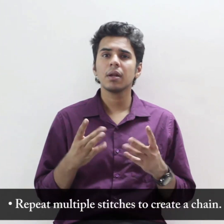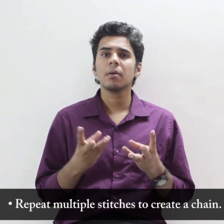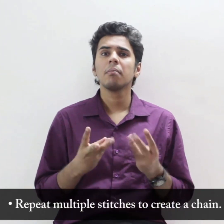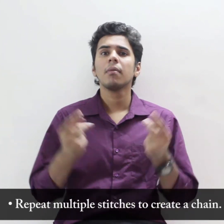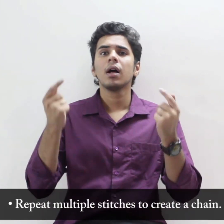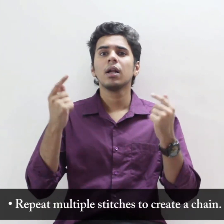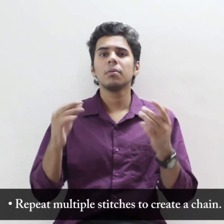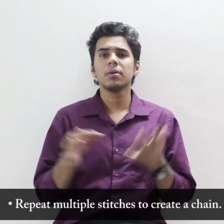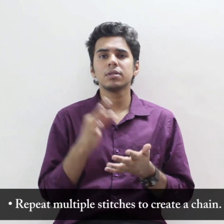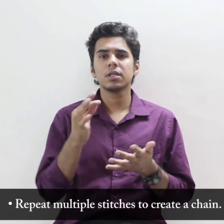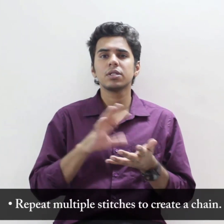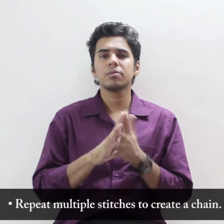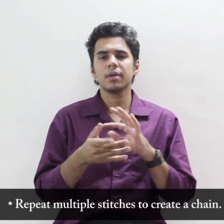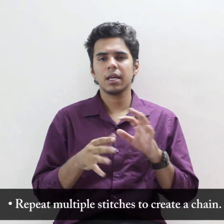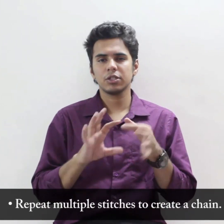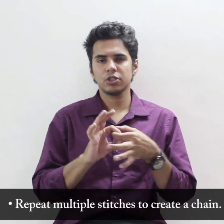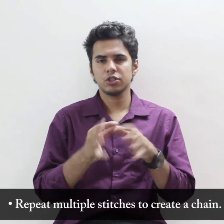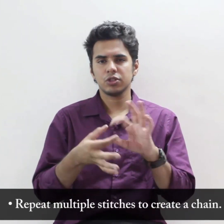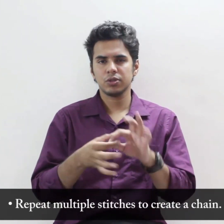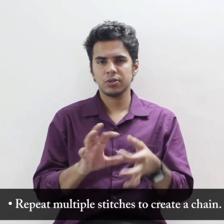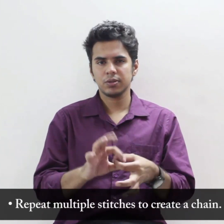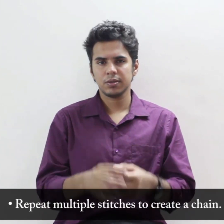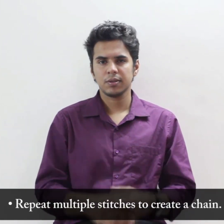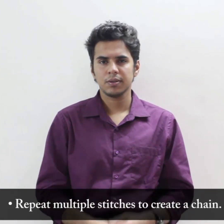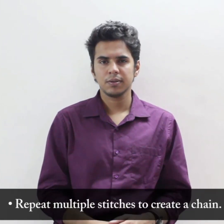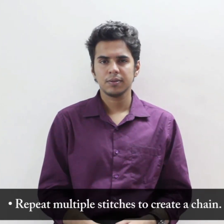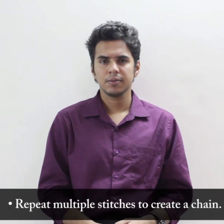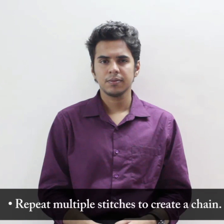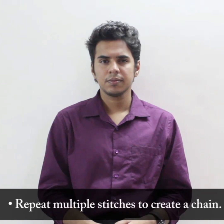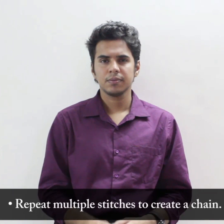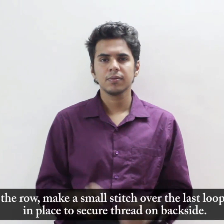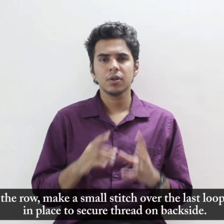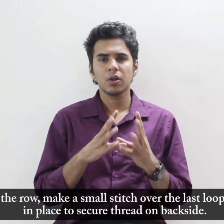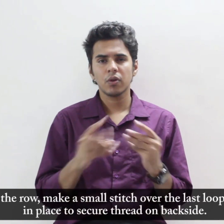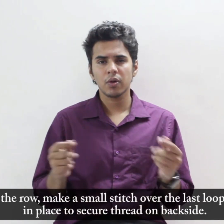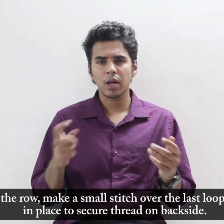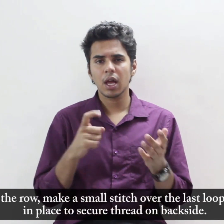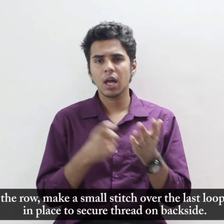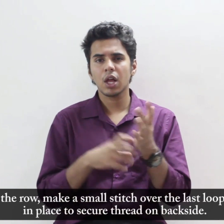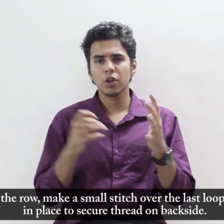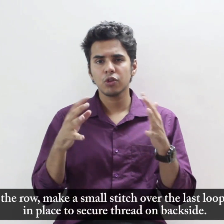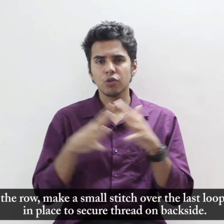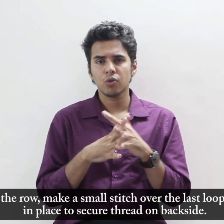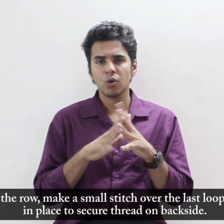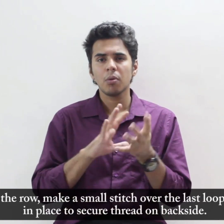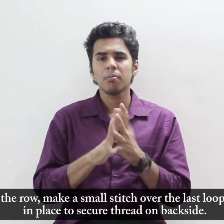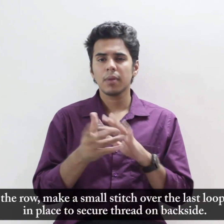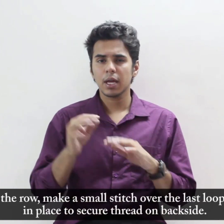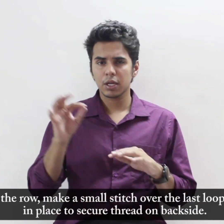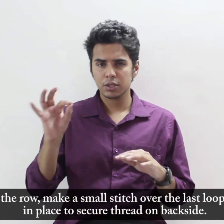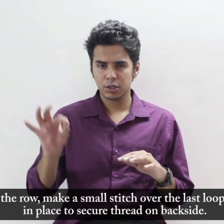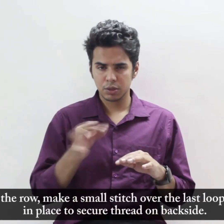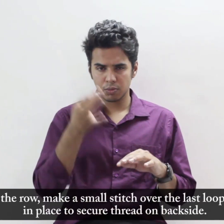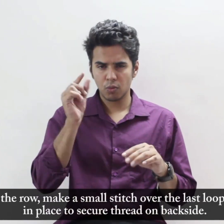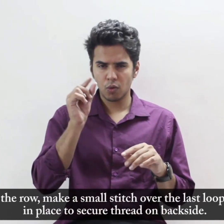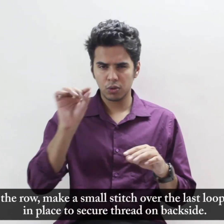Repeat multiple stitches to create a chain. To end the row, make a small stitch over the last